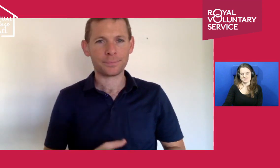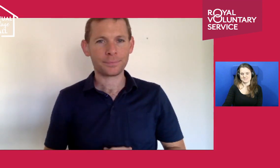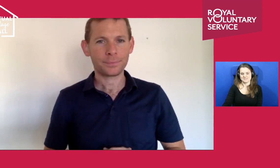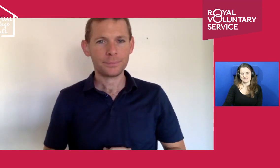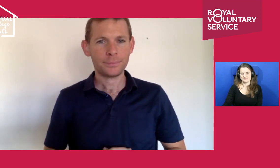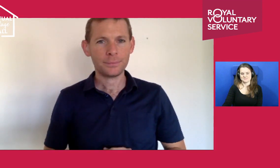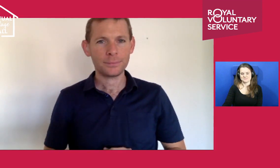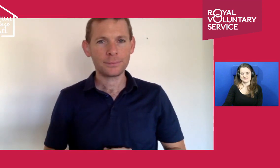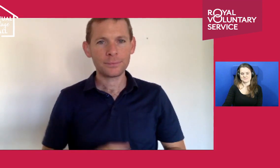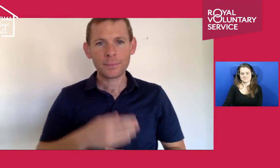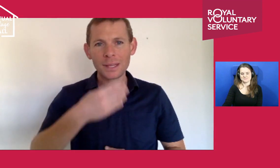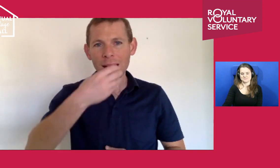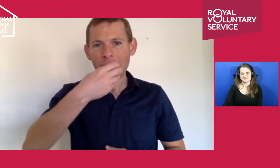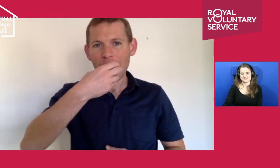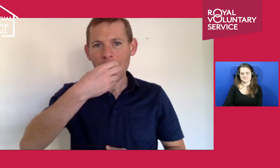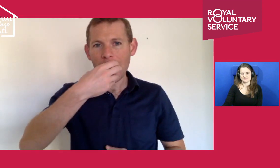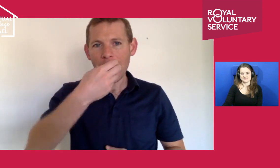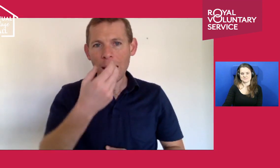Apple.